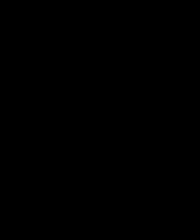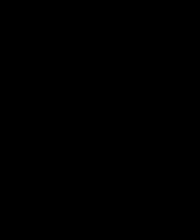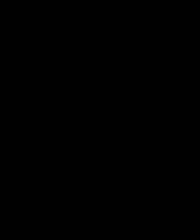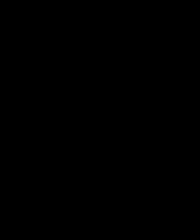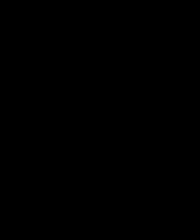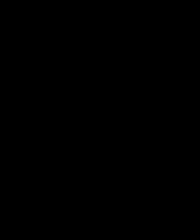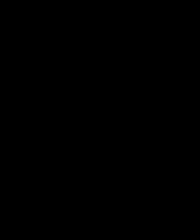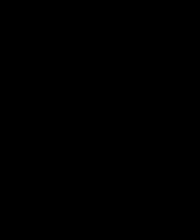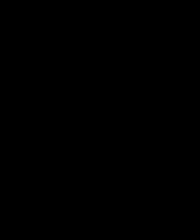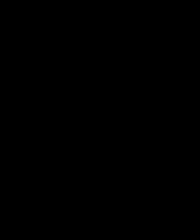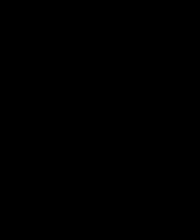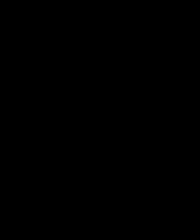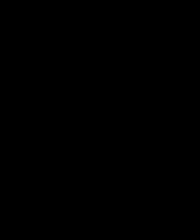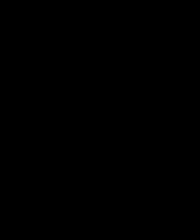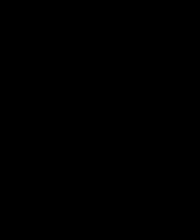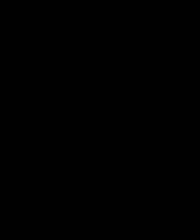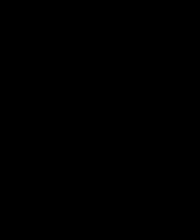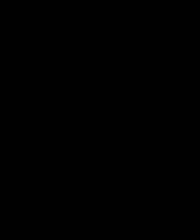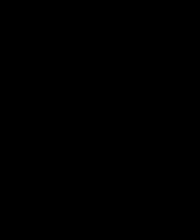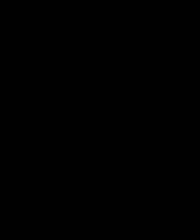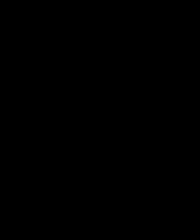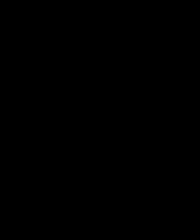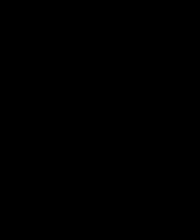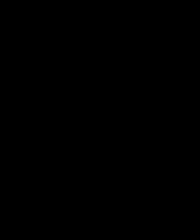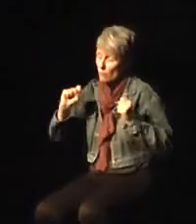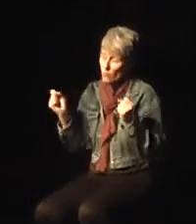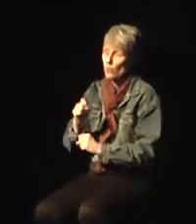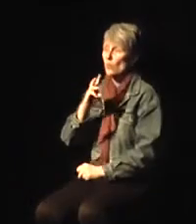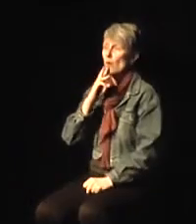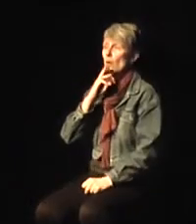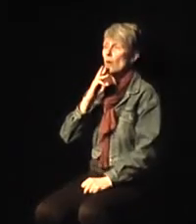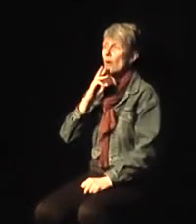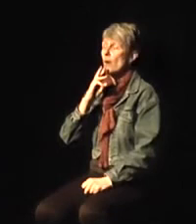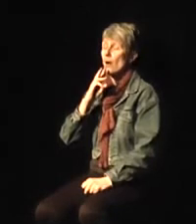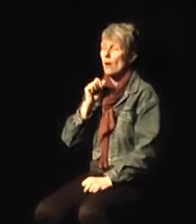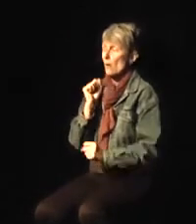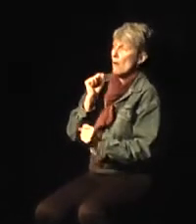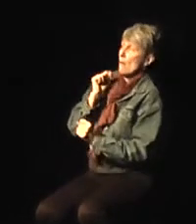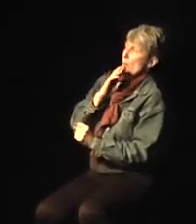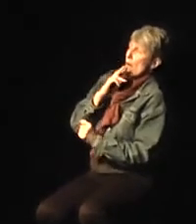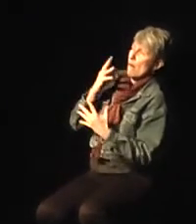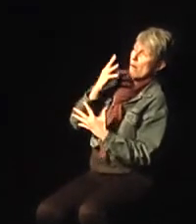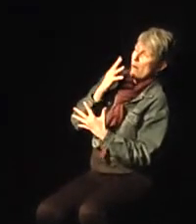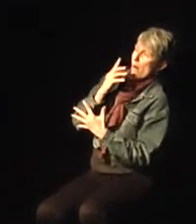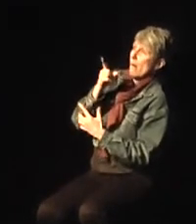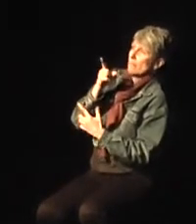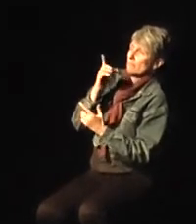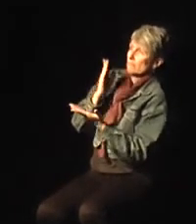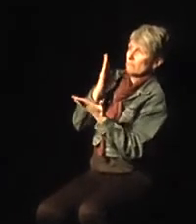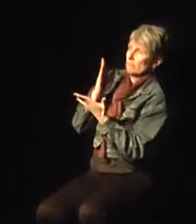monkeys did this, the researchers sprayed them with a hose of freezing cold water until the monkeys stopped going after the banana.